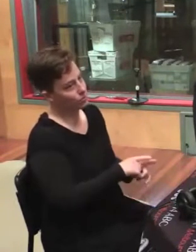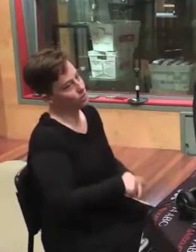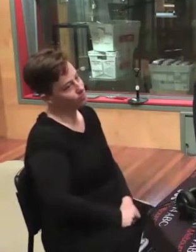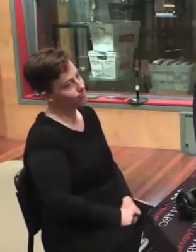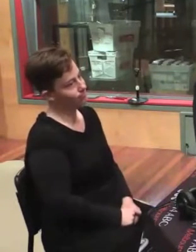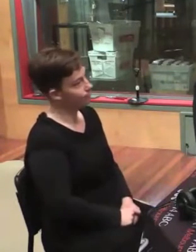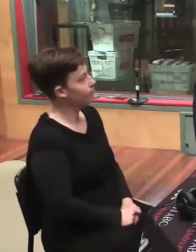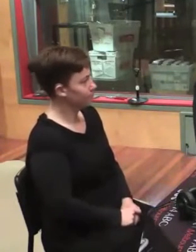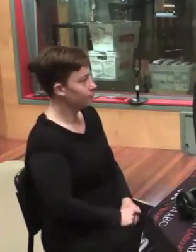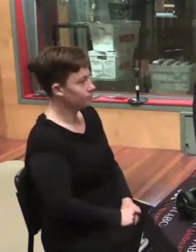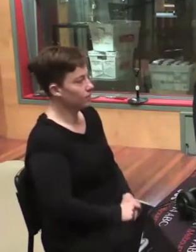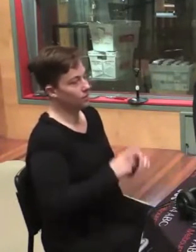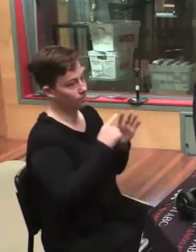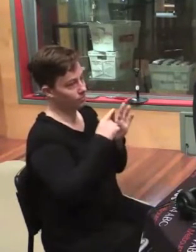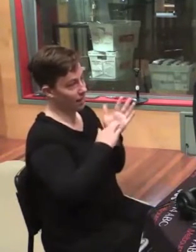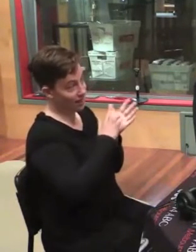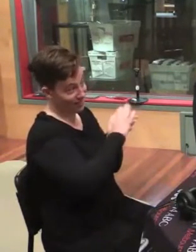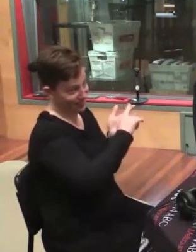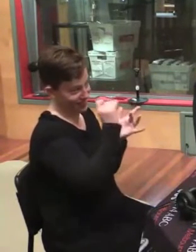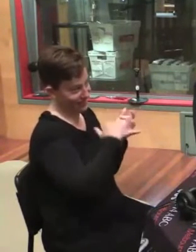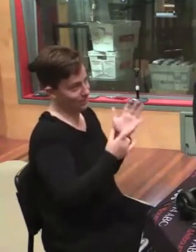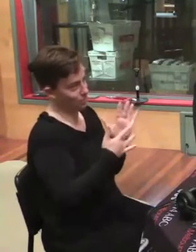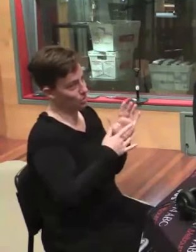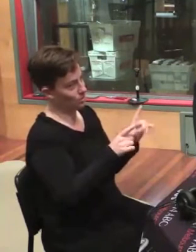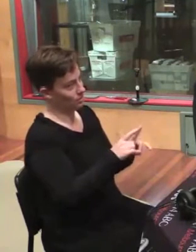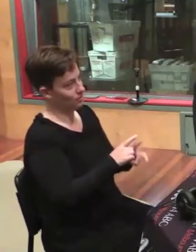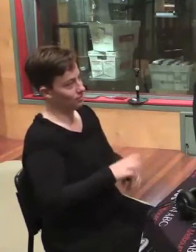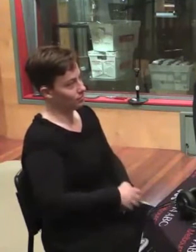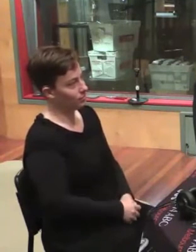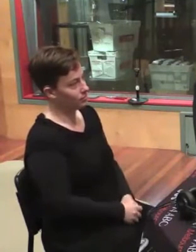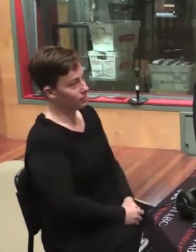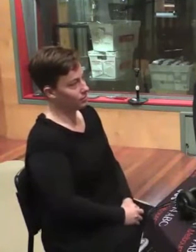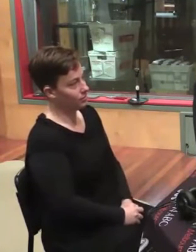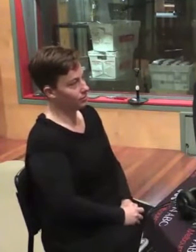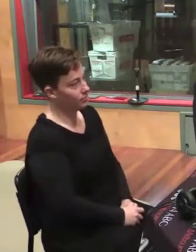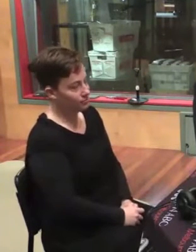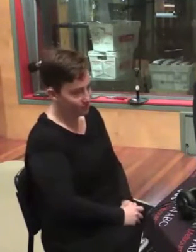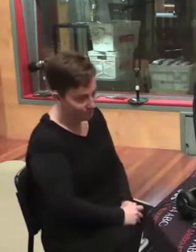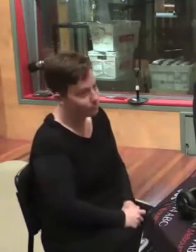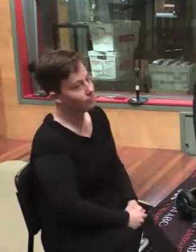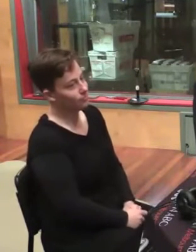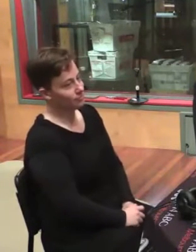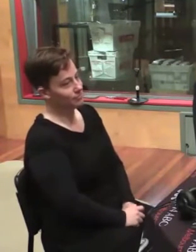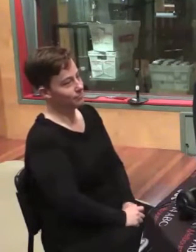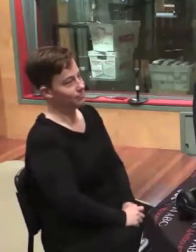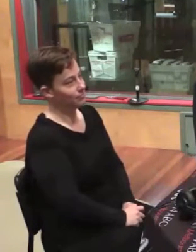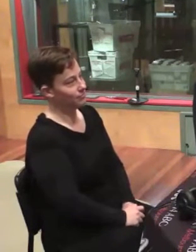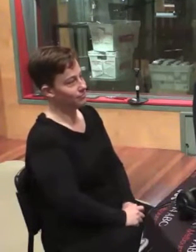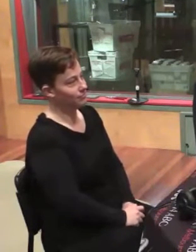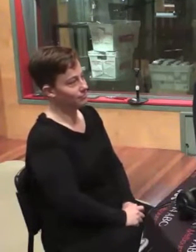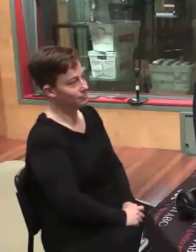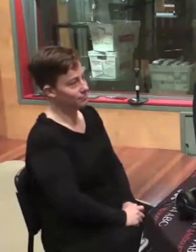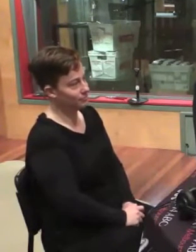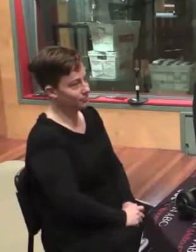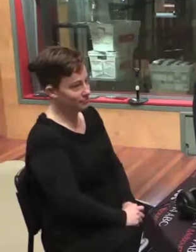for interpreting. And also, you know, the attitude. And it's important that interpreters have a really sound sense